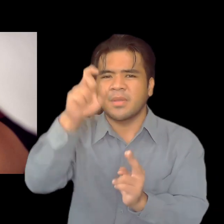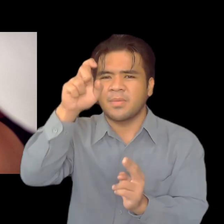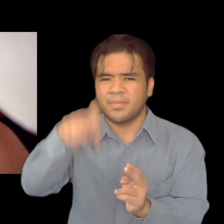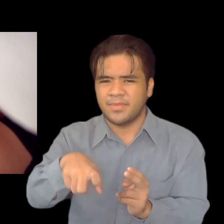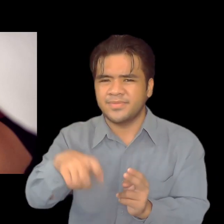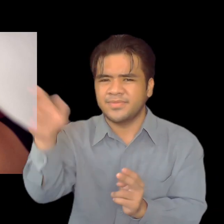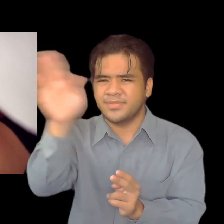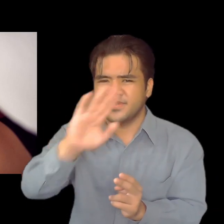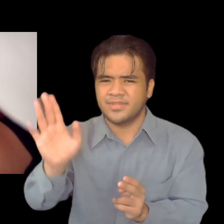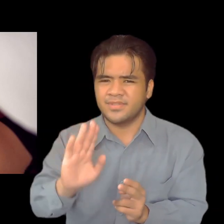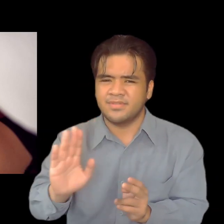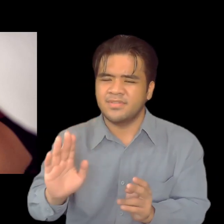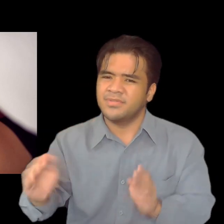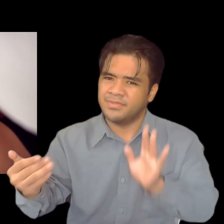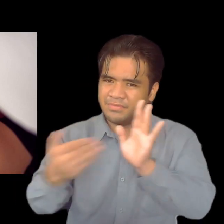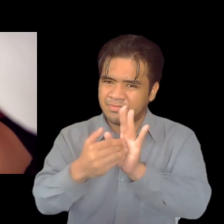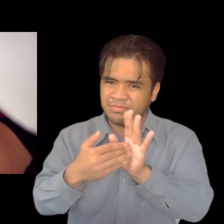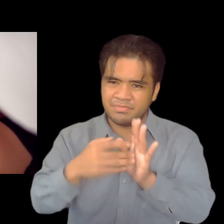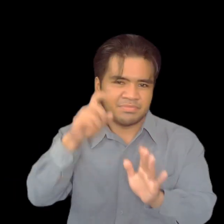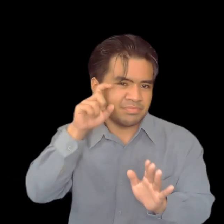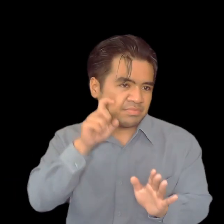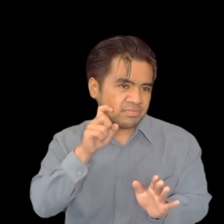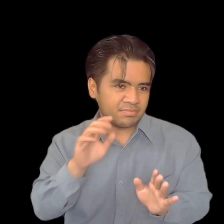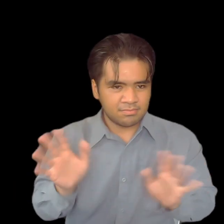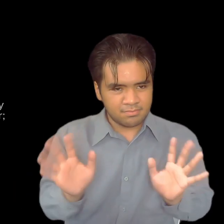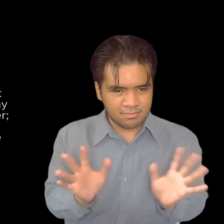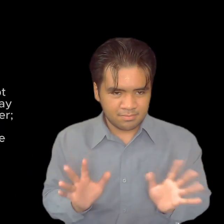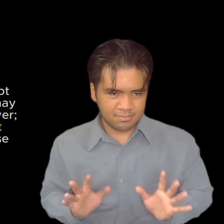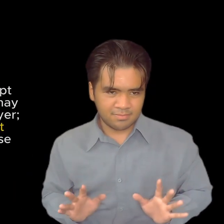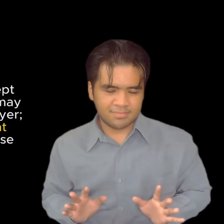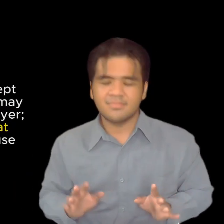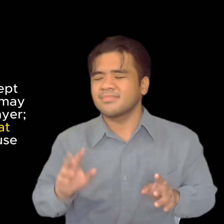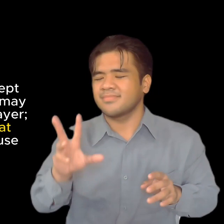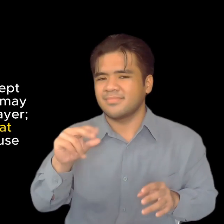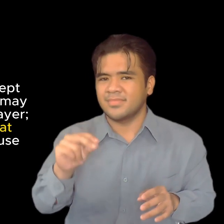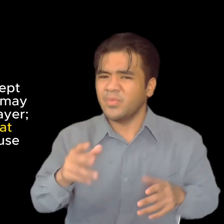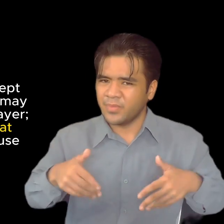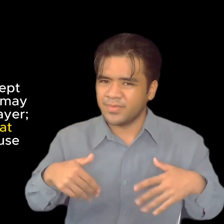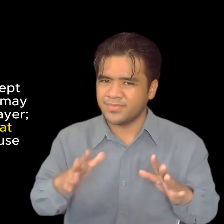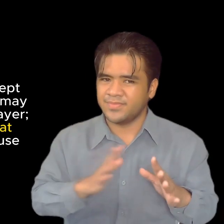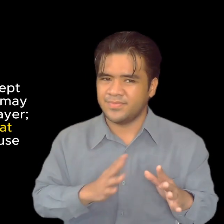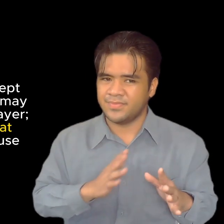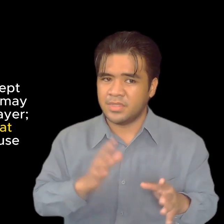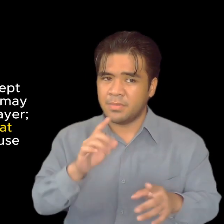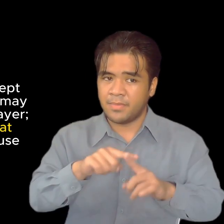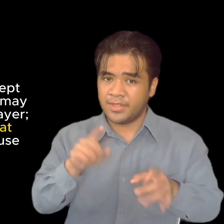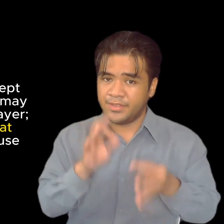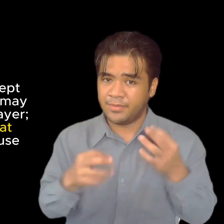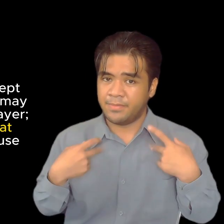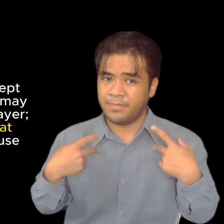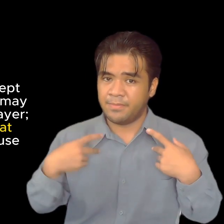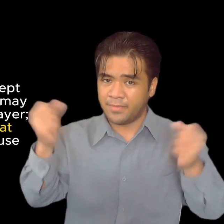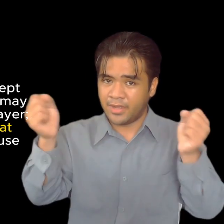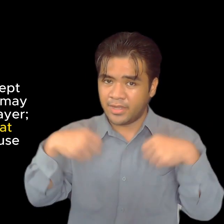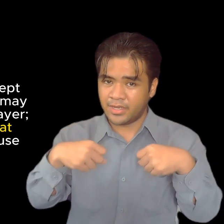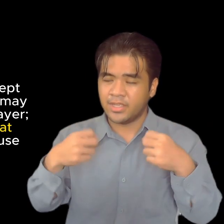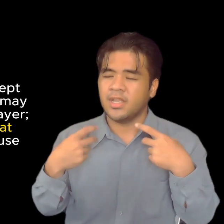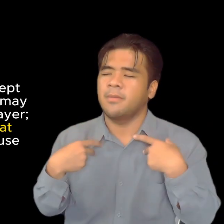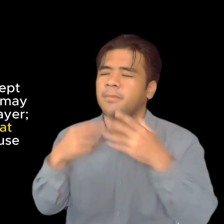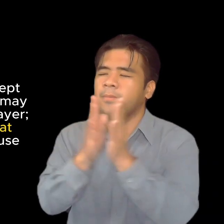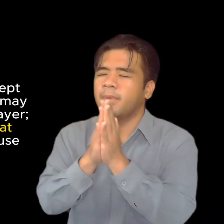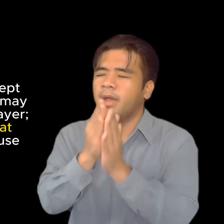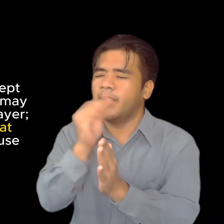long and lasting married relationship. So do not deprive each other of sex, except perhaps by